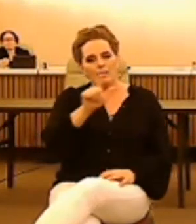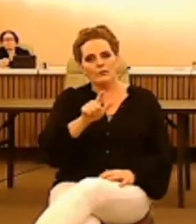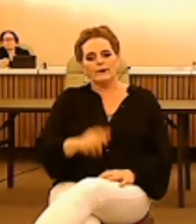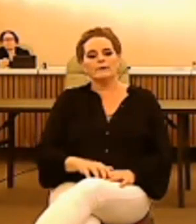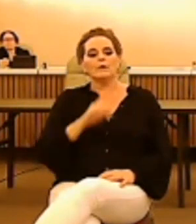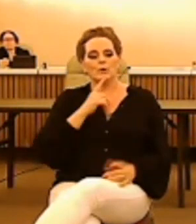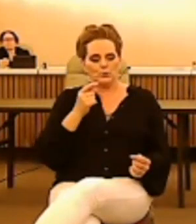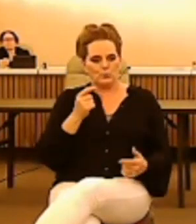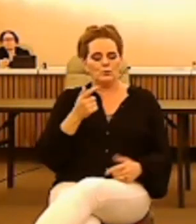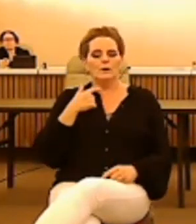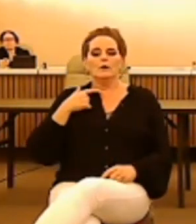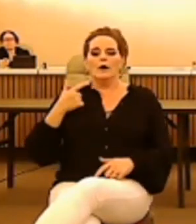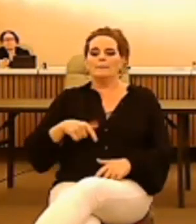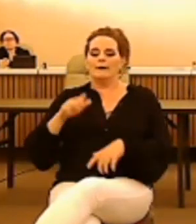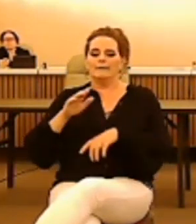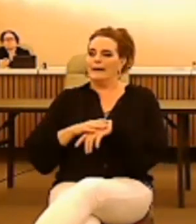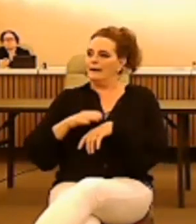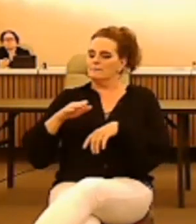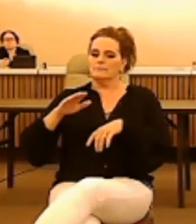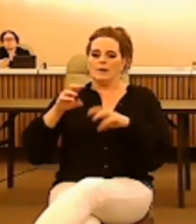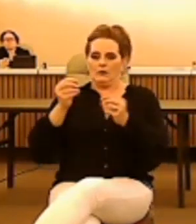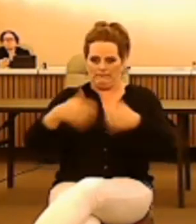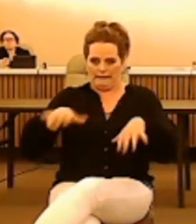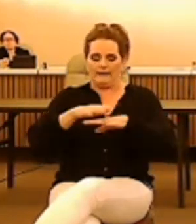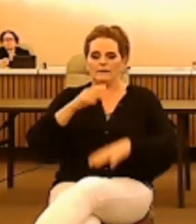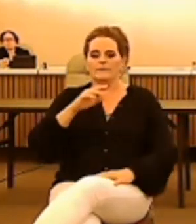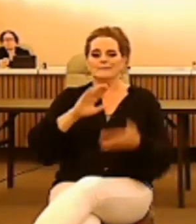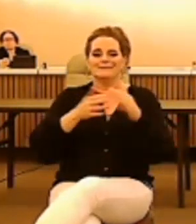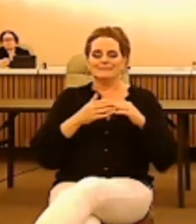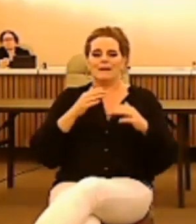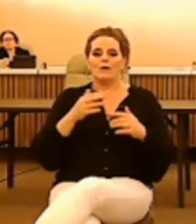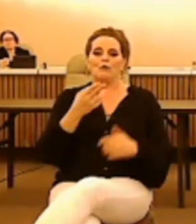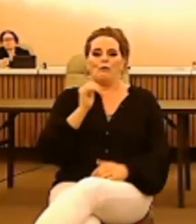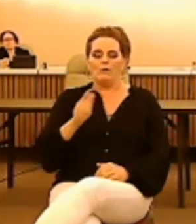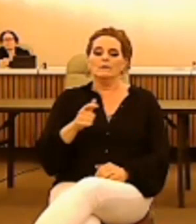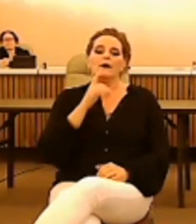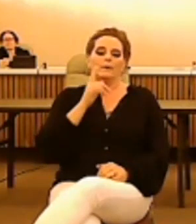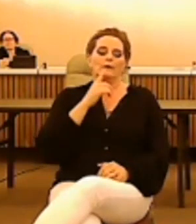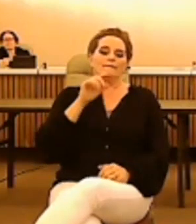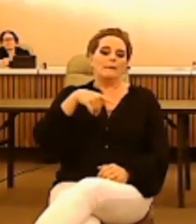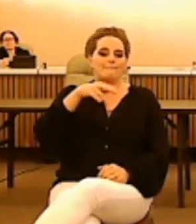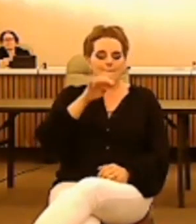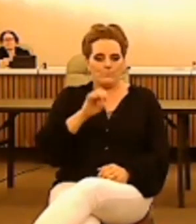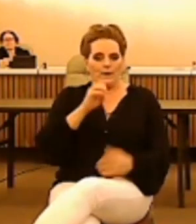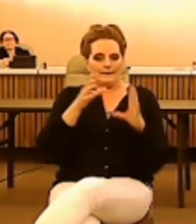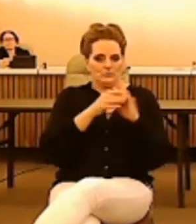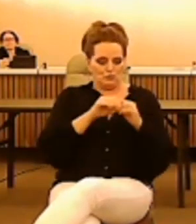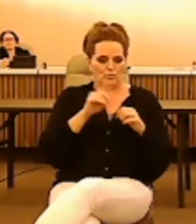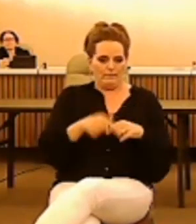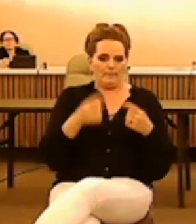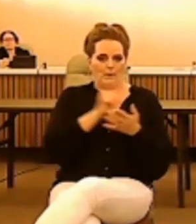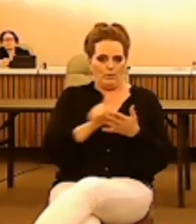out on the town hall, and also they want to have a Pride Story Hour that week, which has been fun in the past as well.